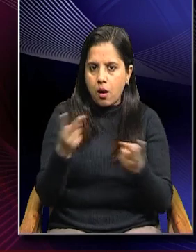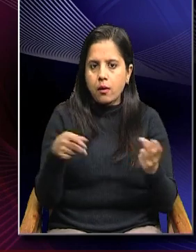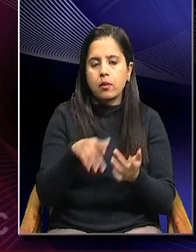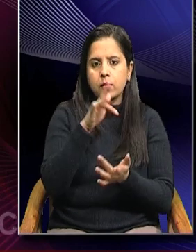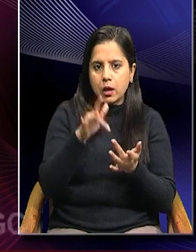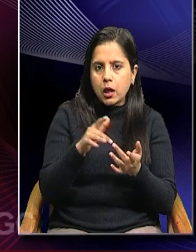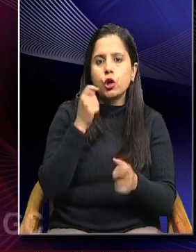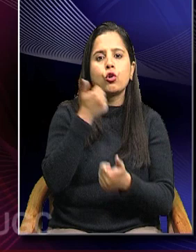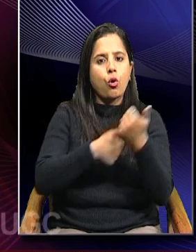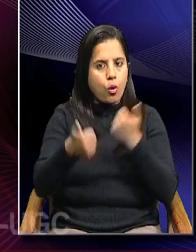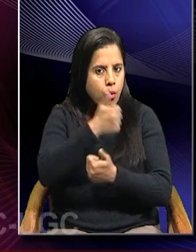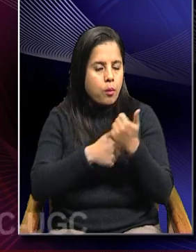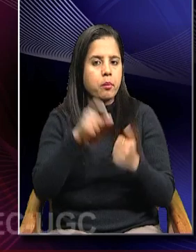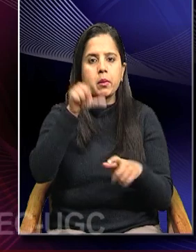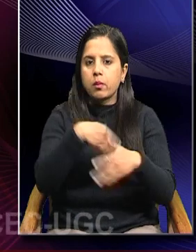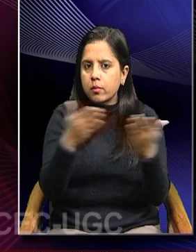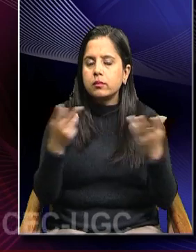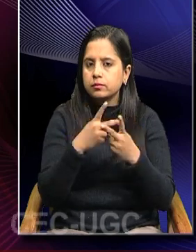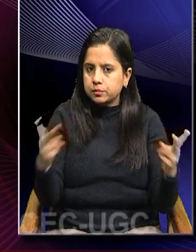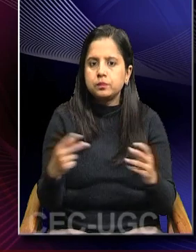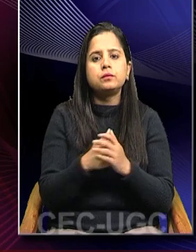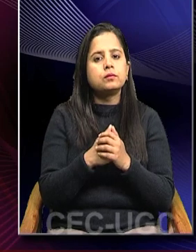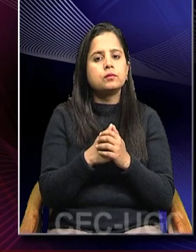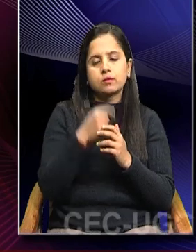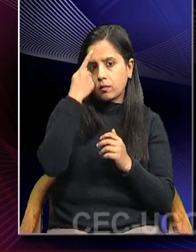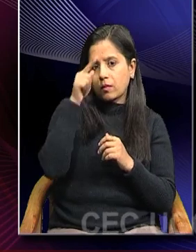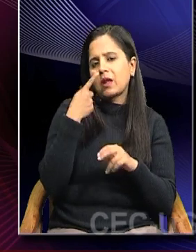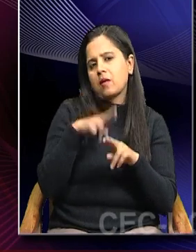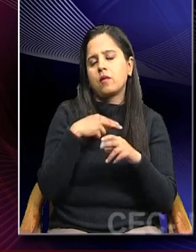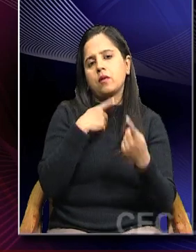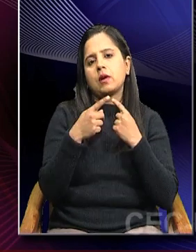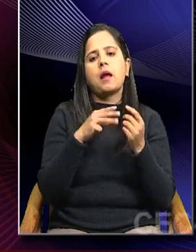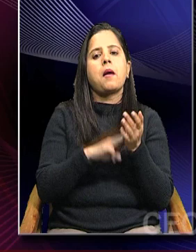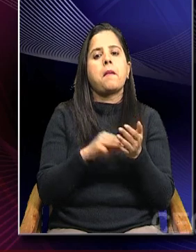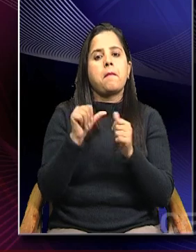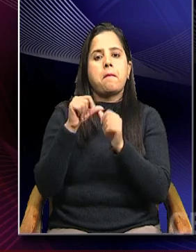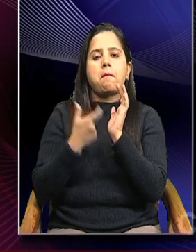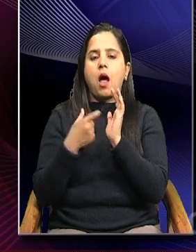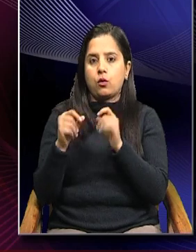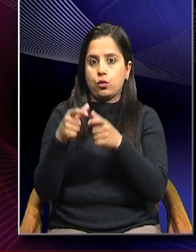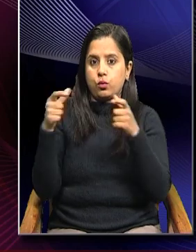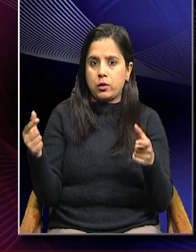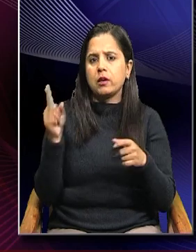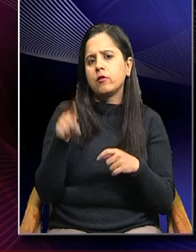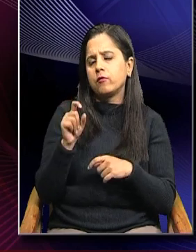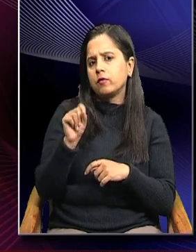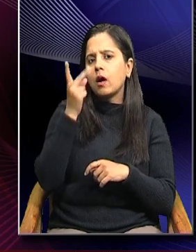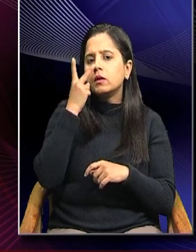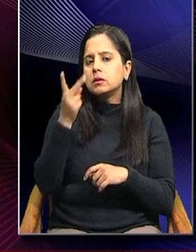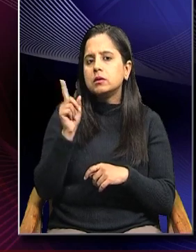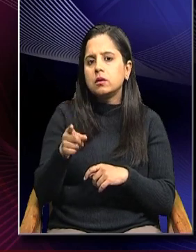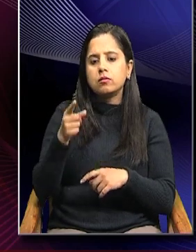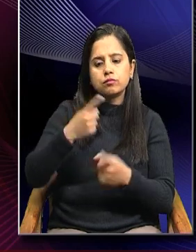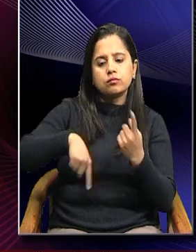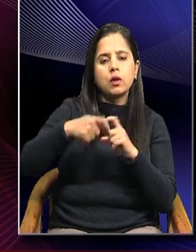intermediaries, competitors and public. And if I talk about microeconomic environment, we have to first understand the